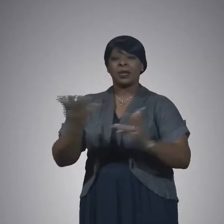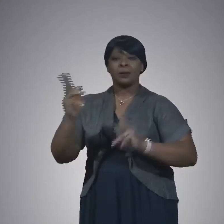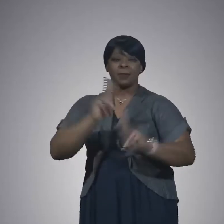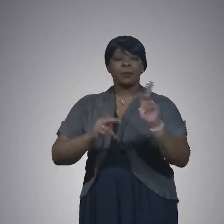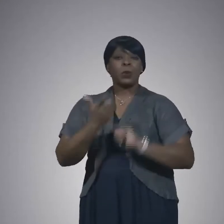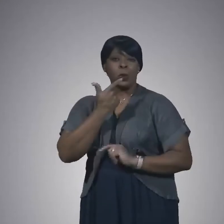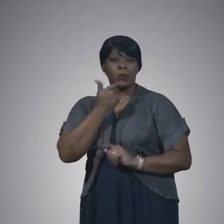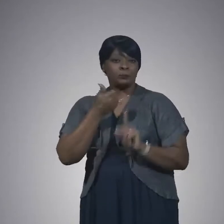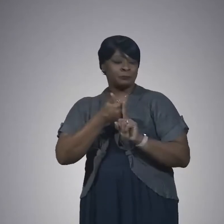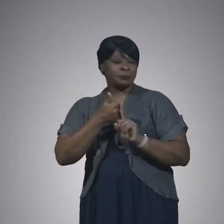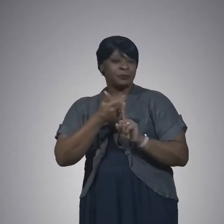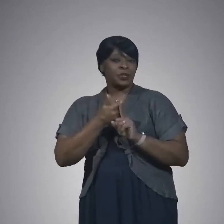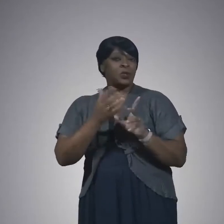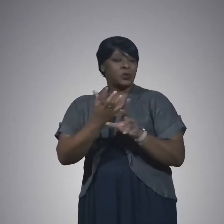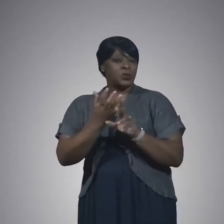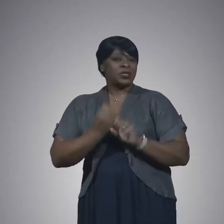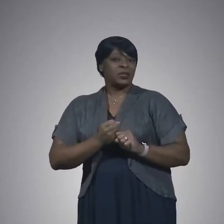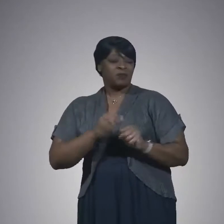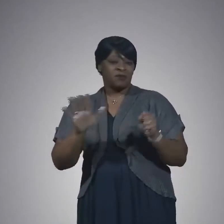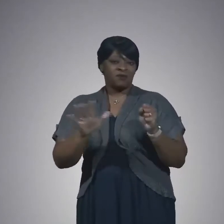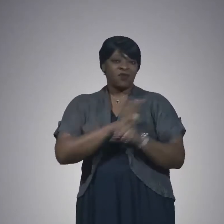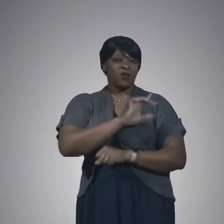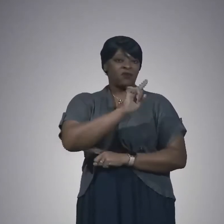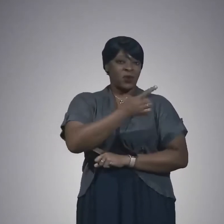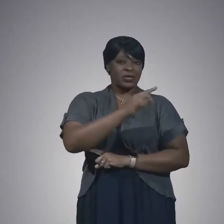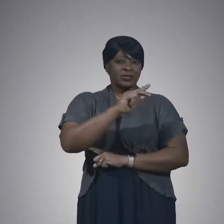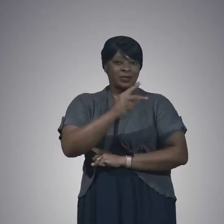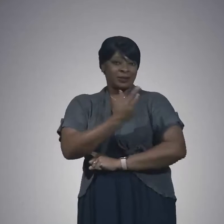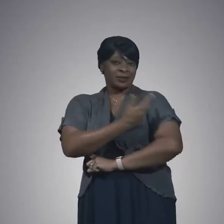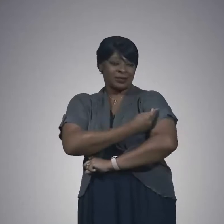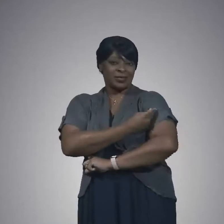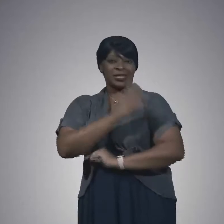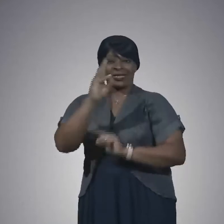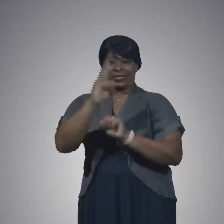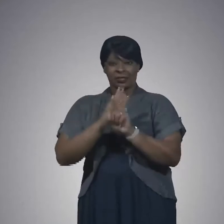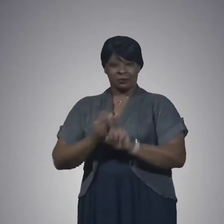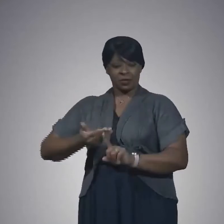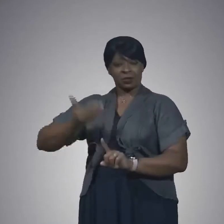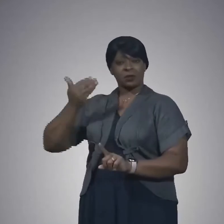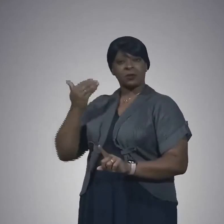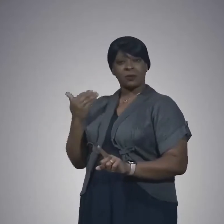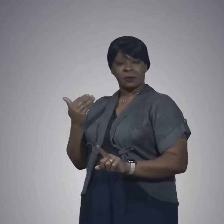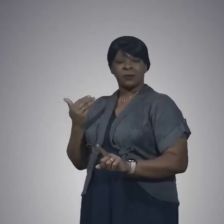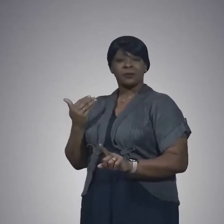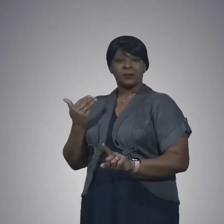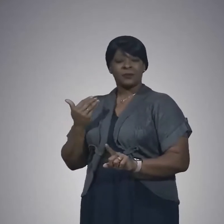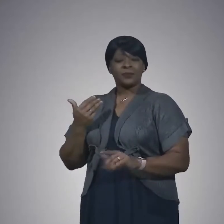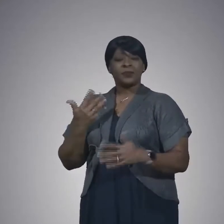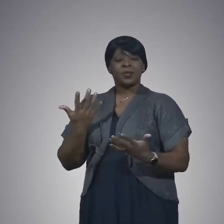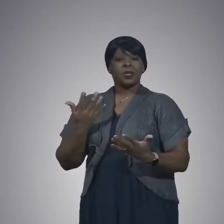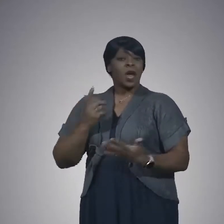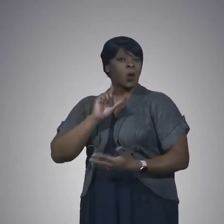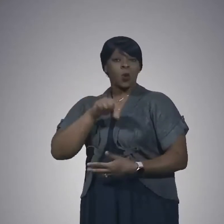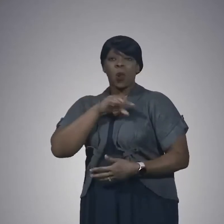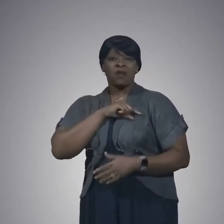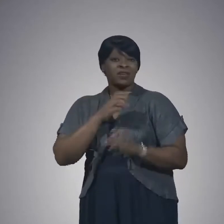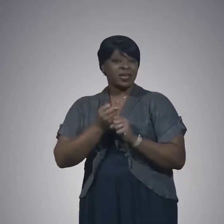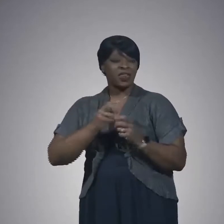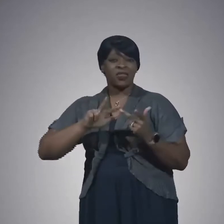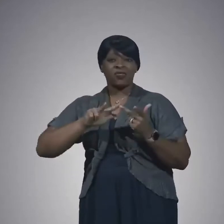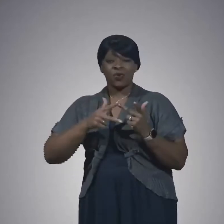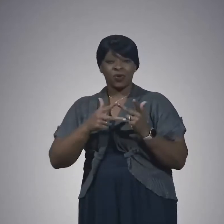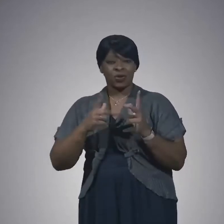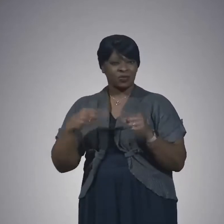people who have received their full vaccination at least 6 months ago. The qualifications, as we understand them